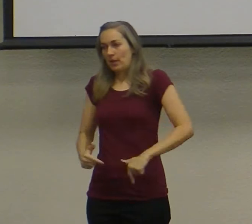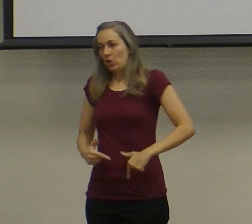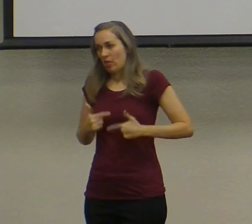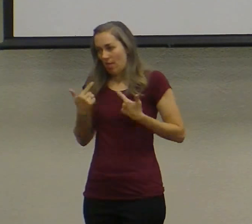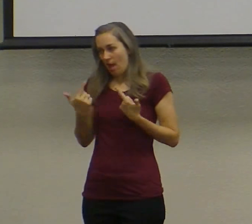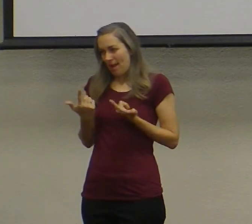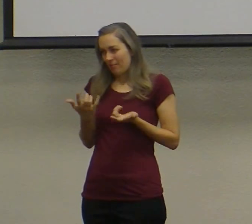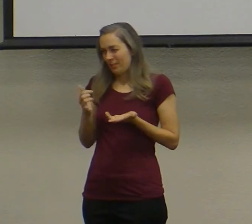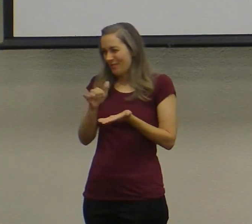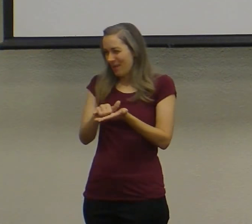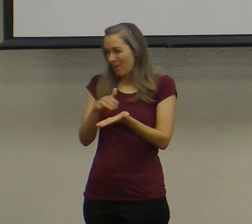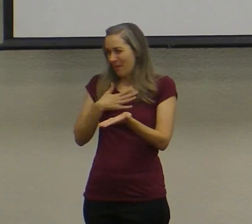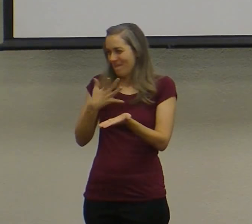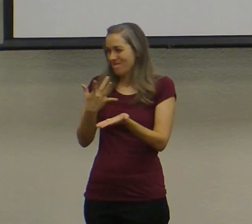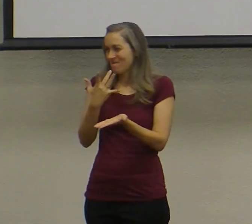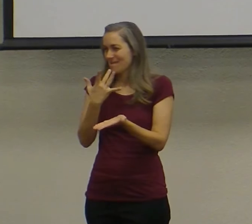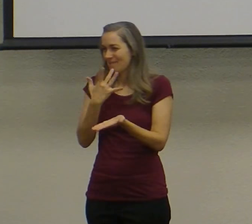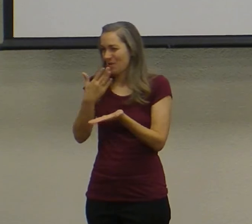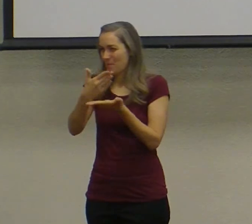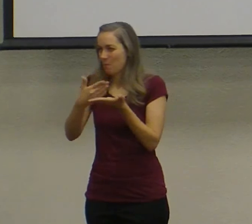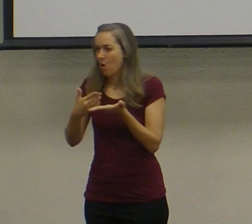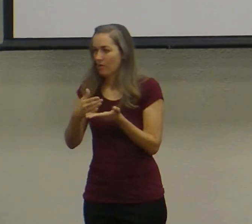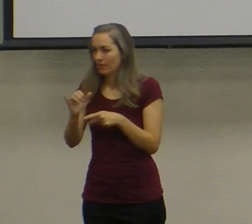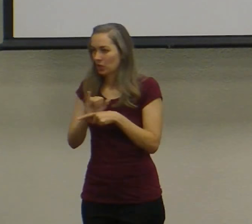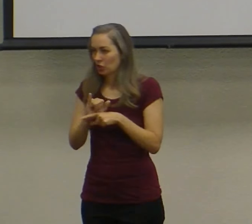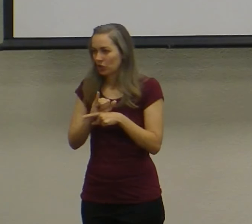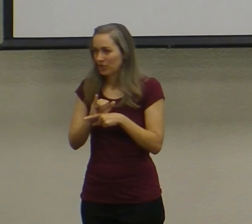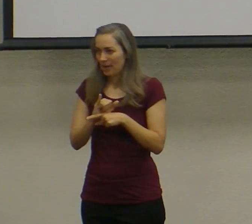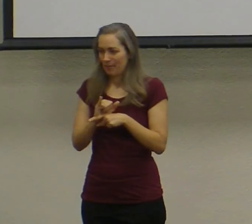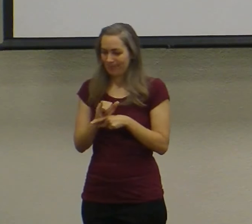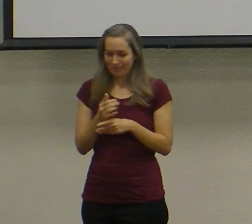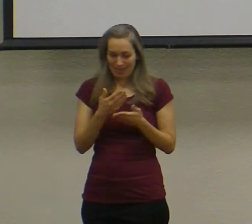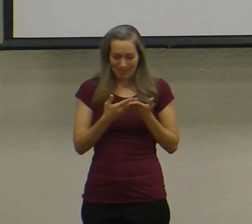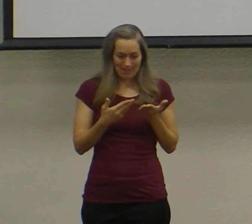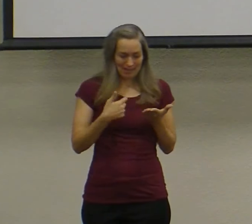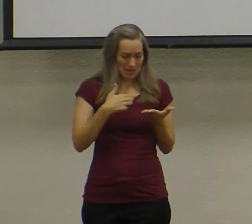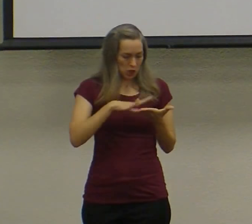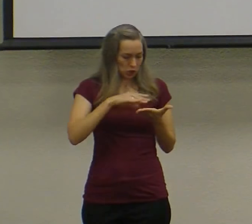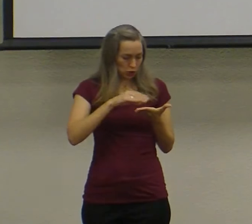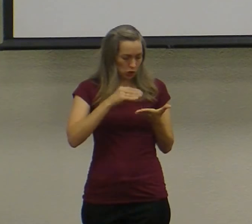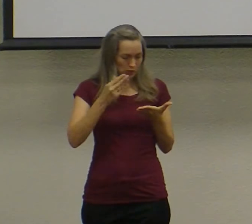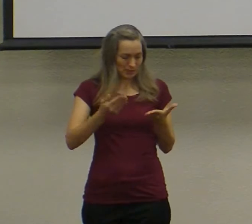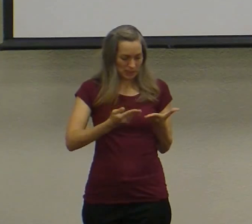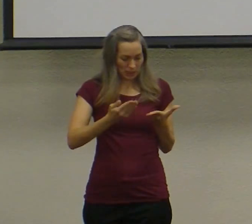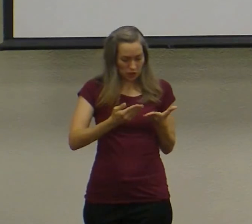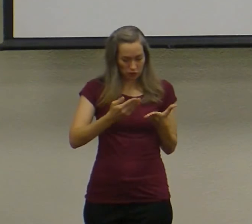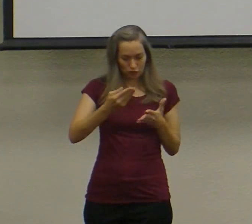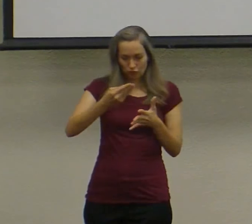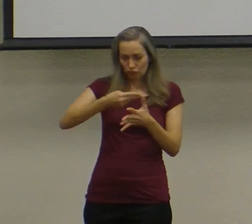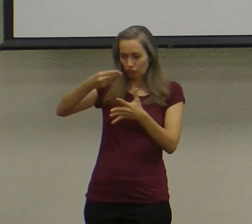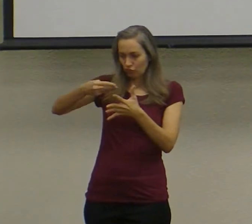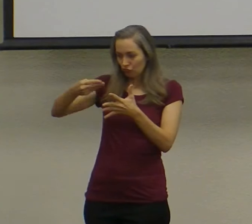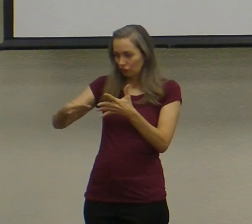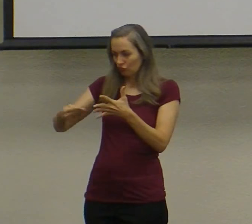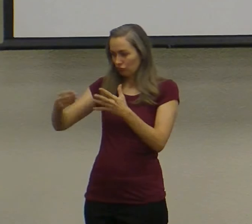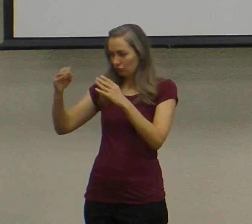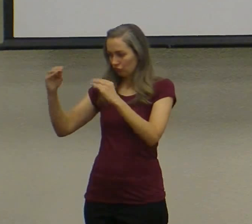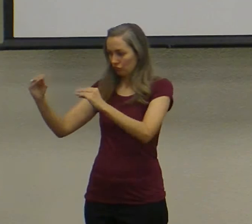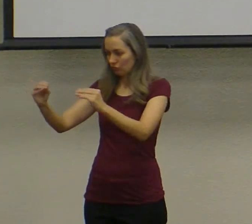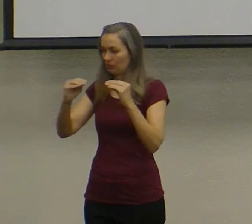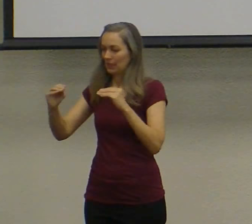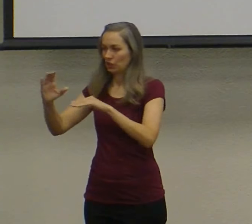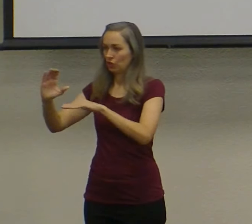that was my favorite part of the internship, was to then take what I had learned here and hopefully relay it